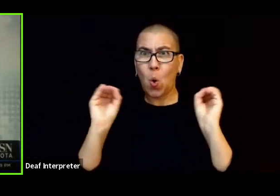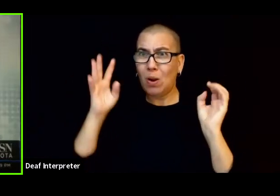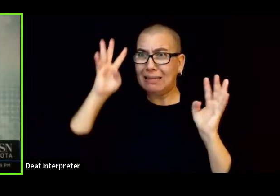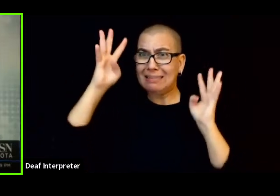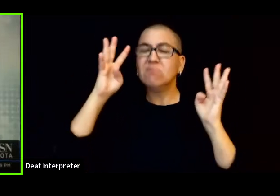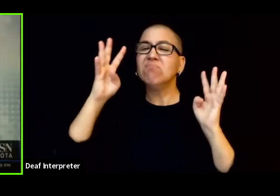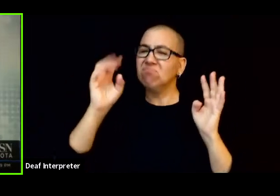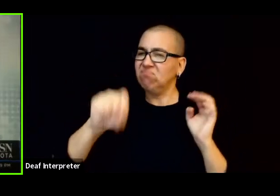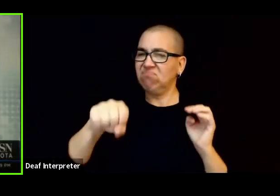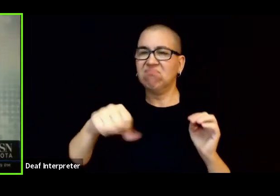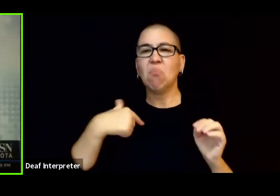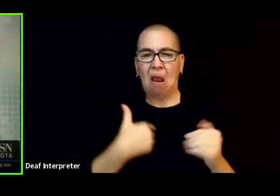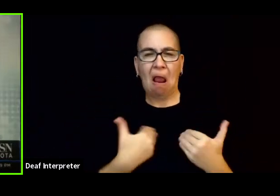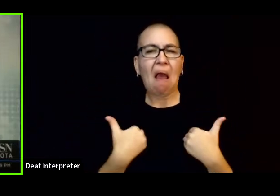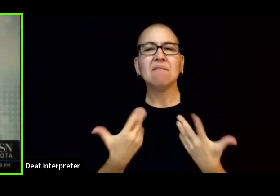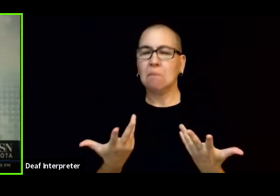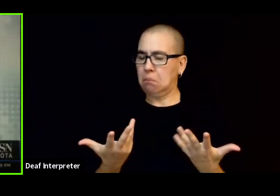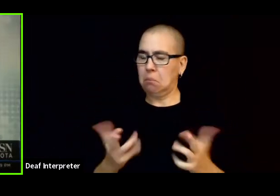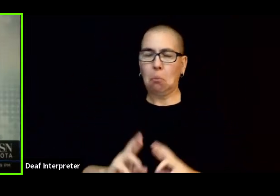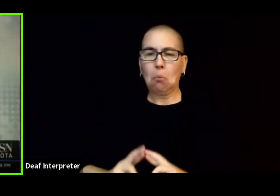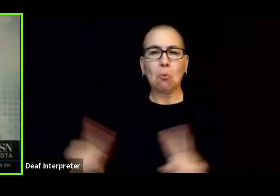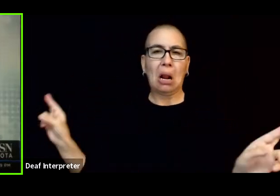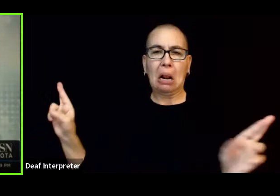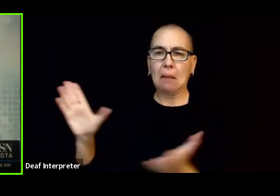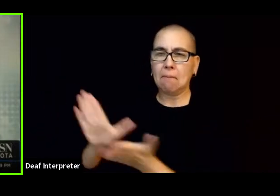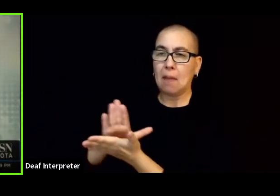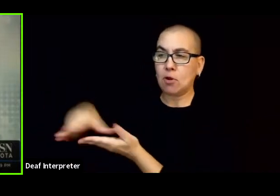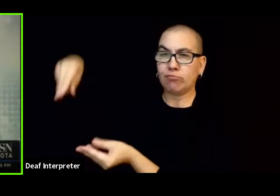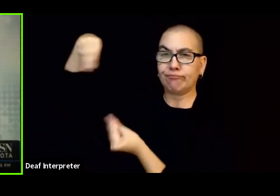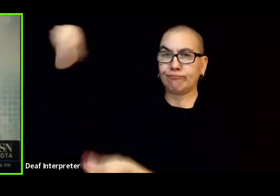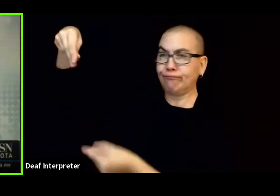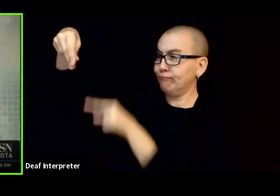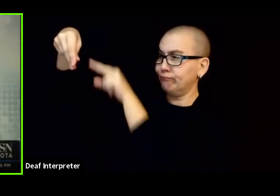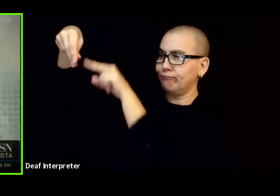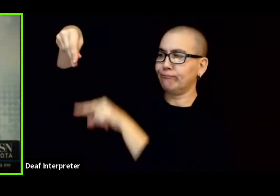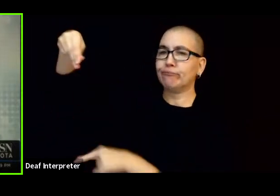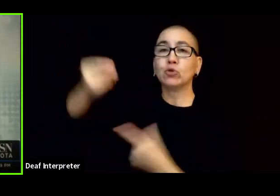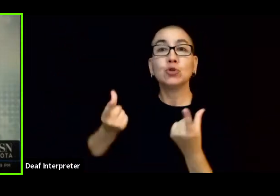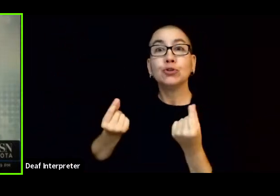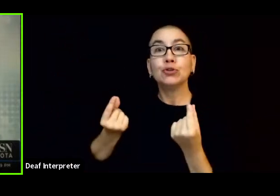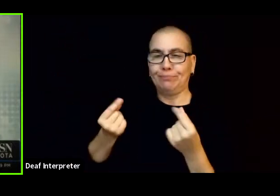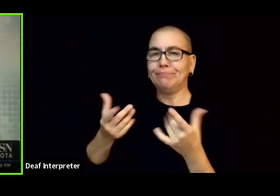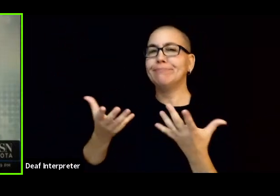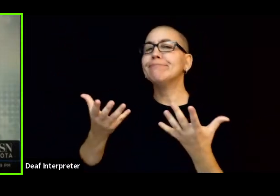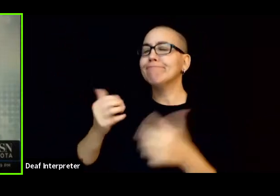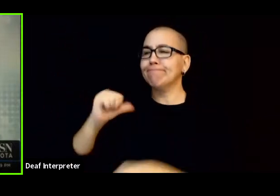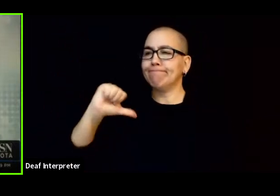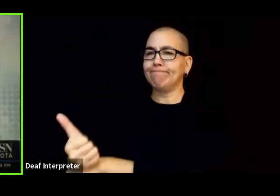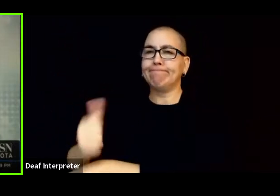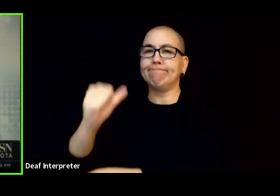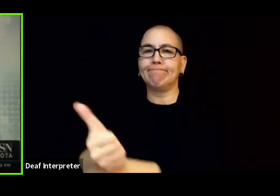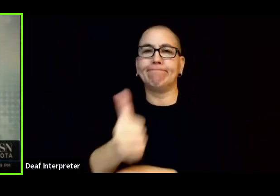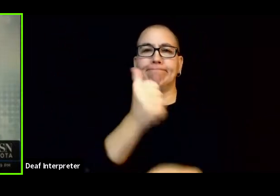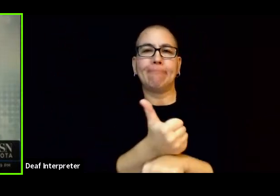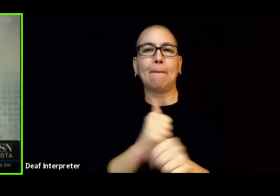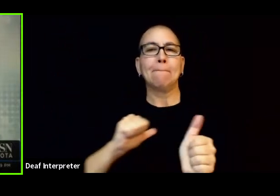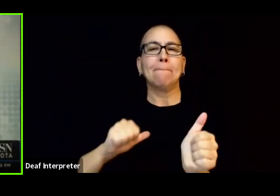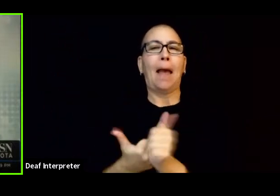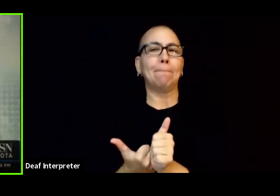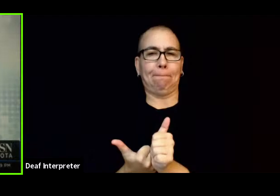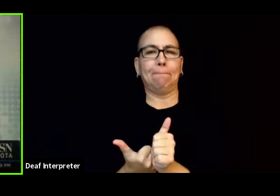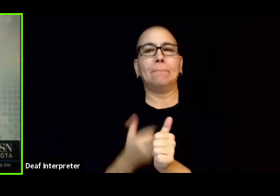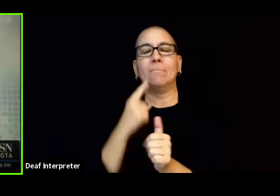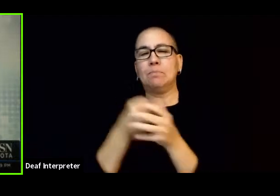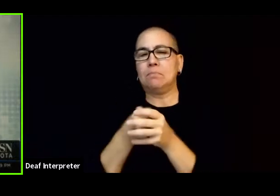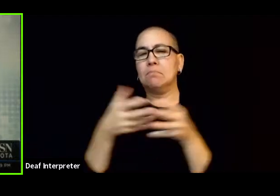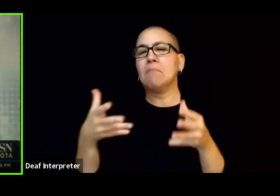using the available space and available staff in the most flexible ways we can. And again, this centralized coordinating system for making